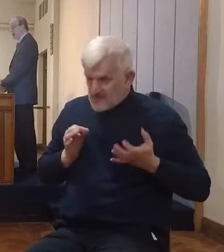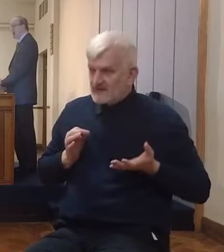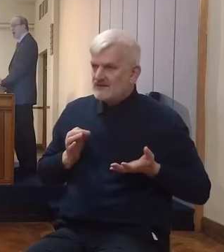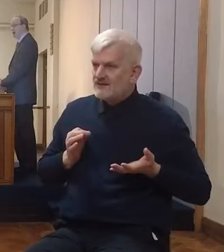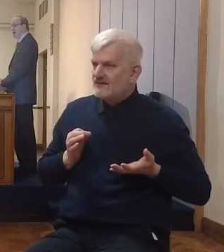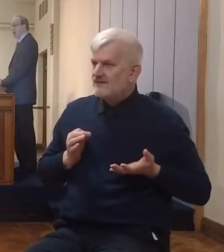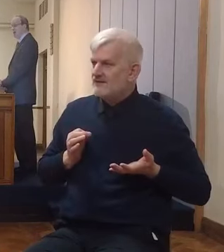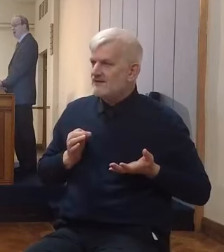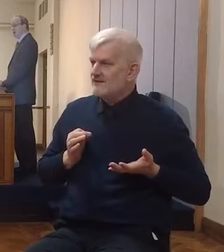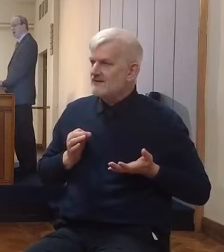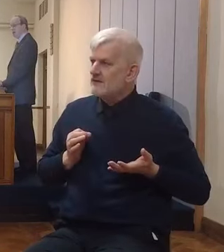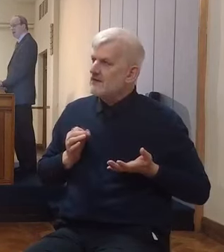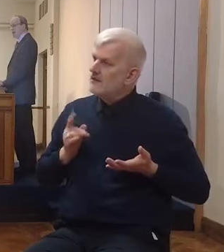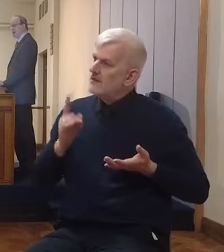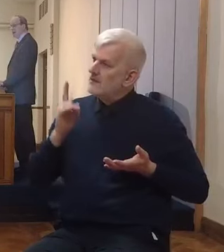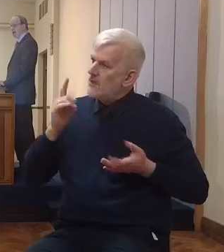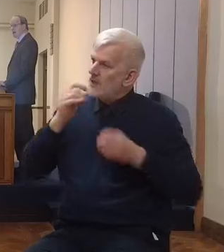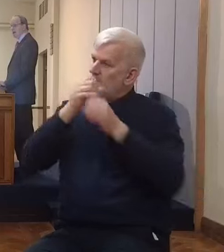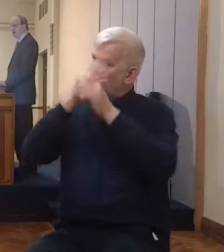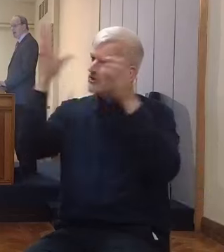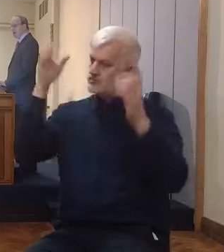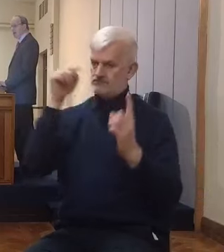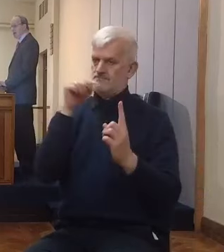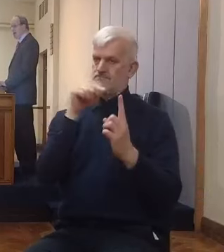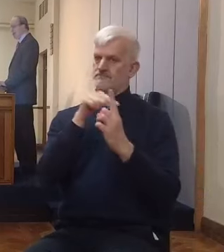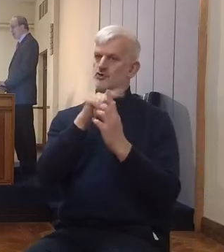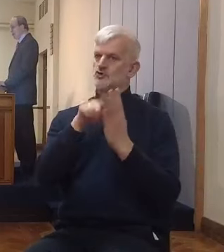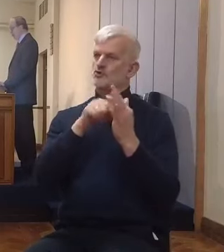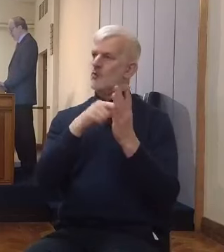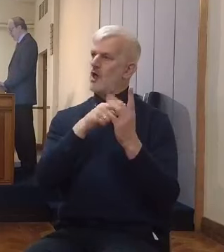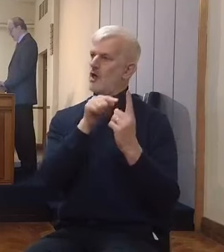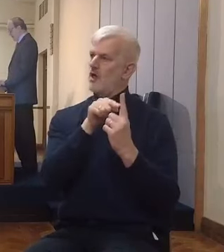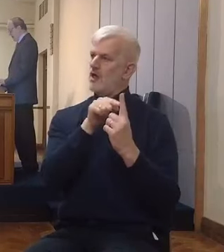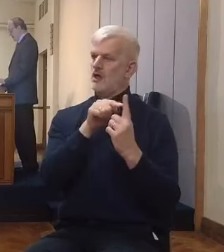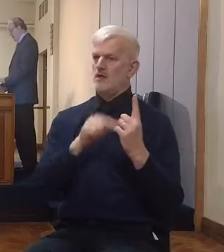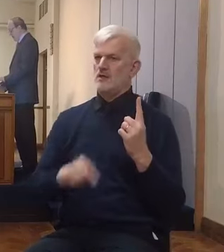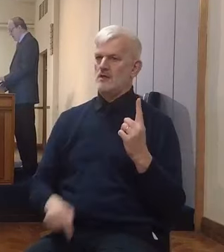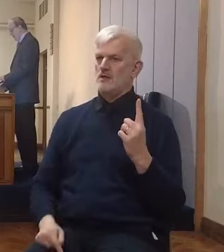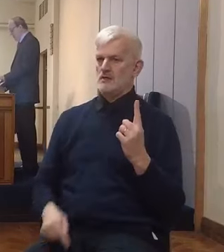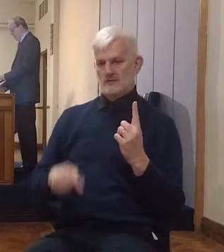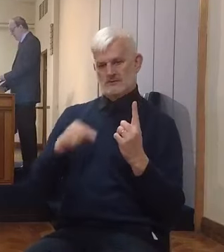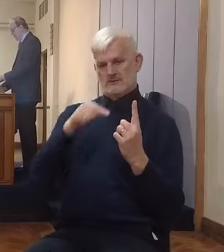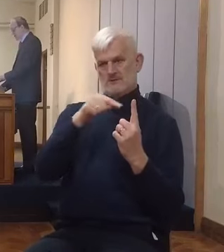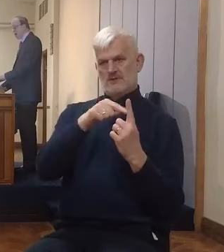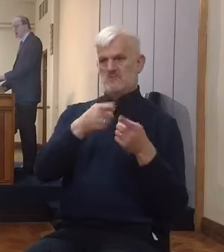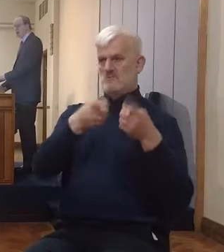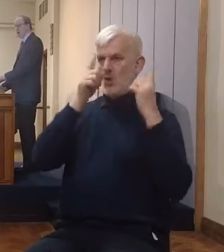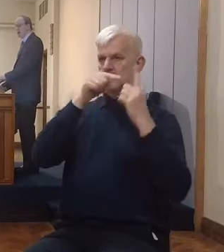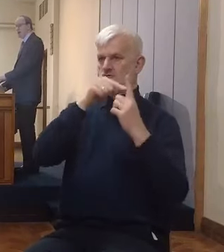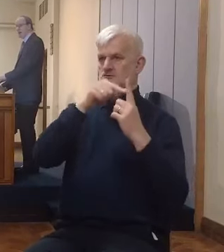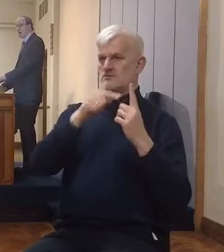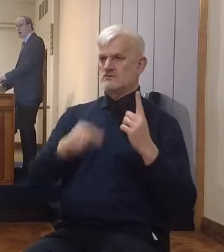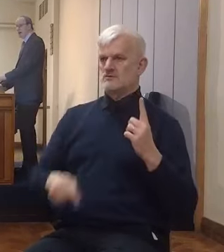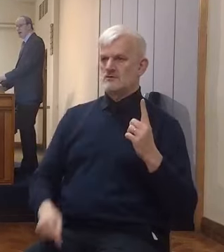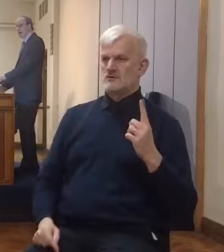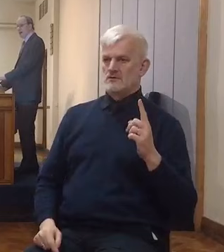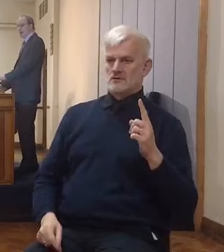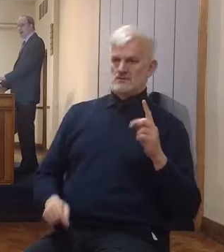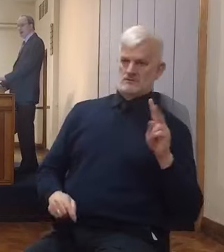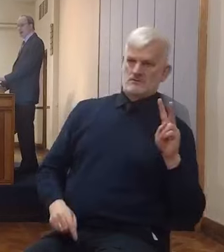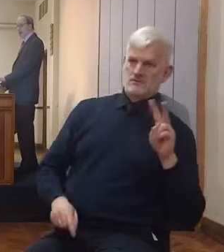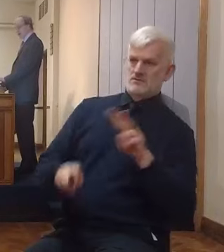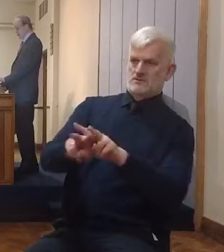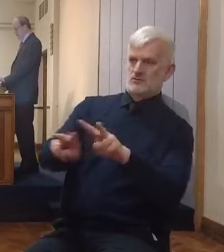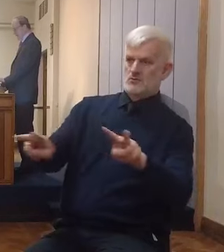it was like for Joshua, as the leader of the people, to be confronted by